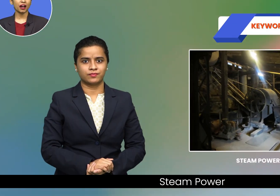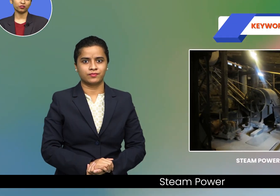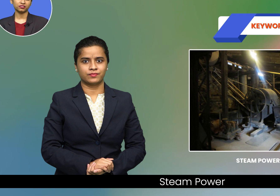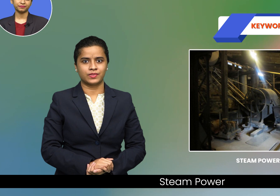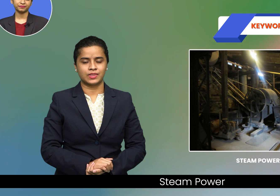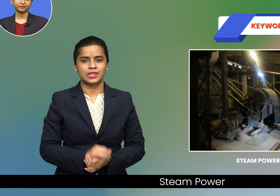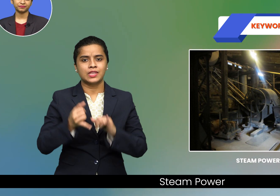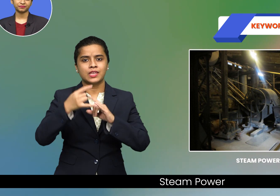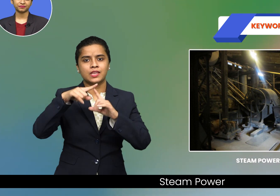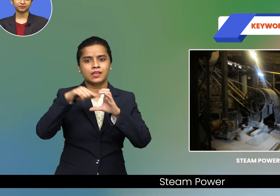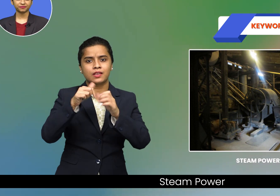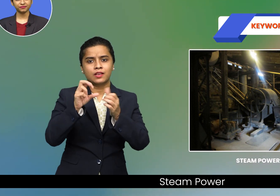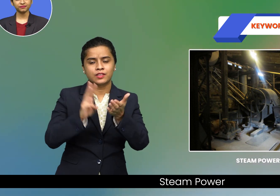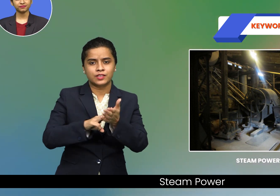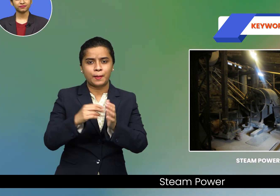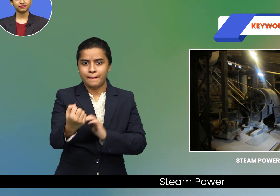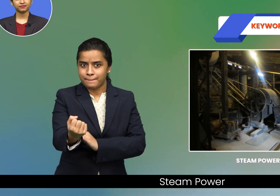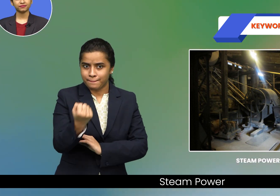Steam power,